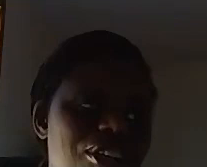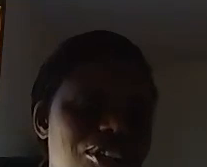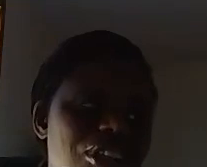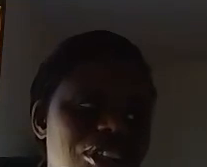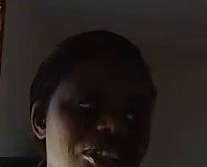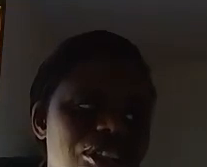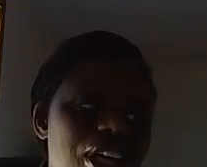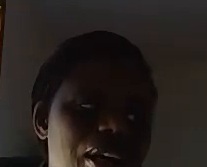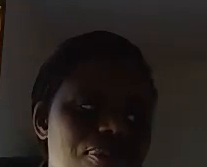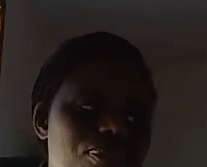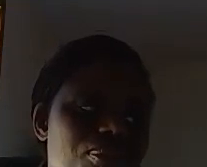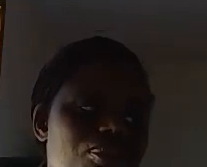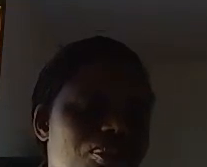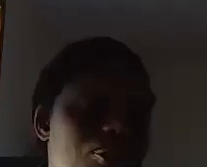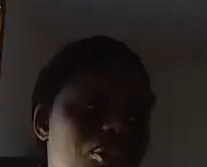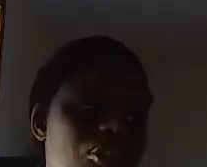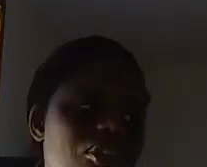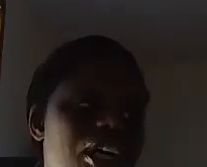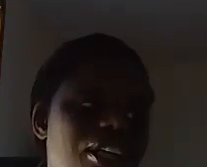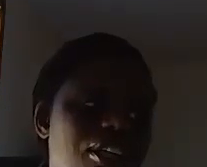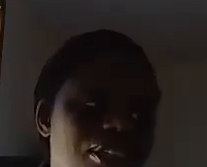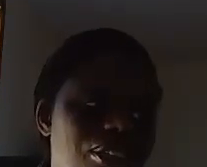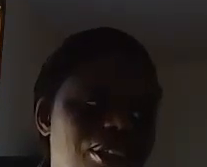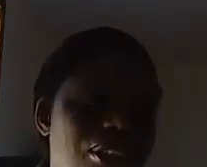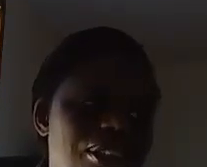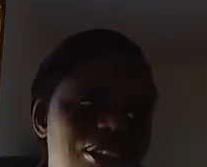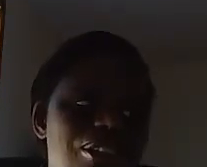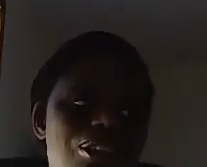gonna have like